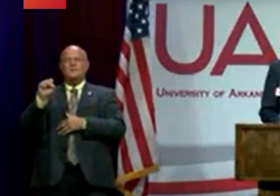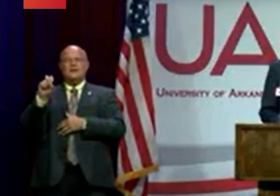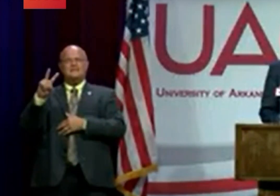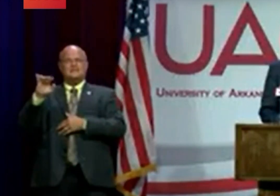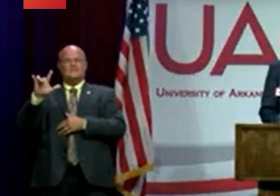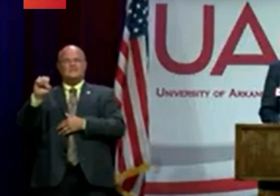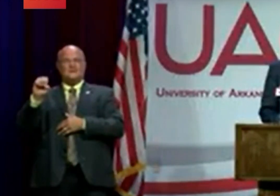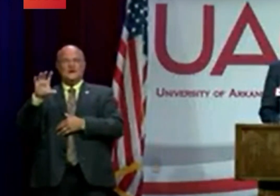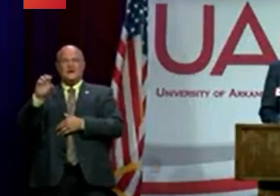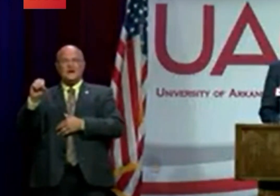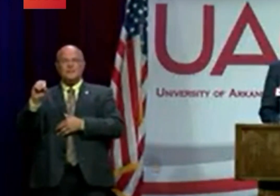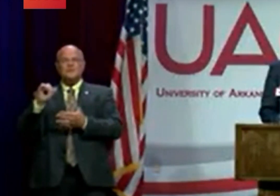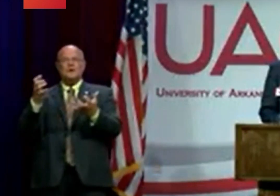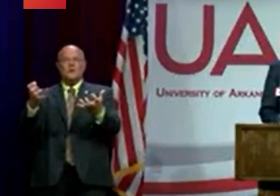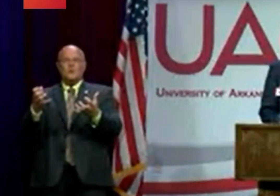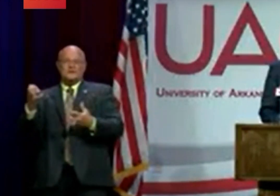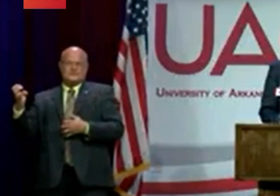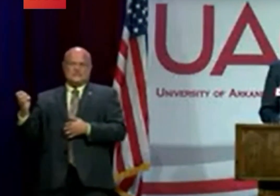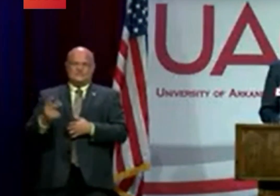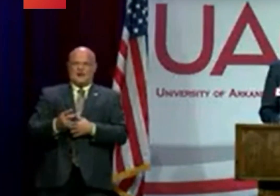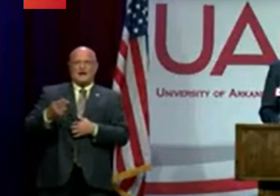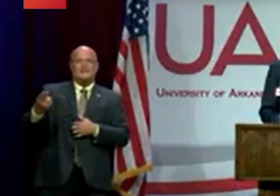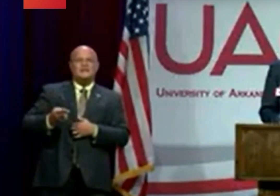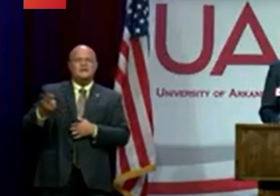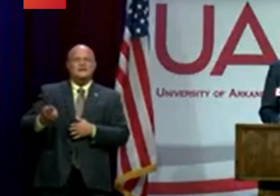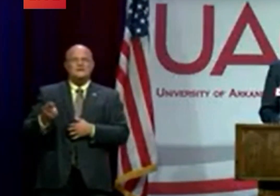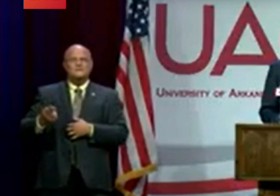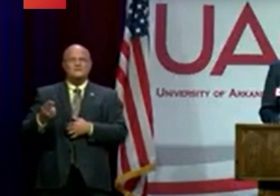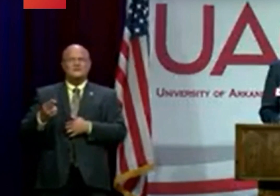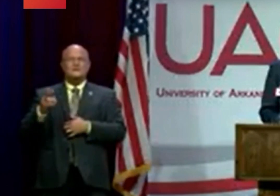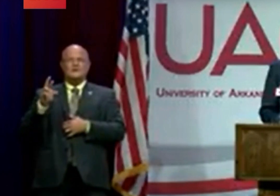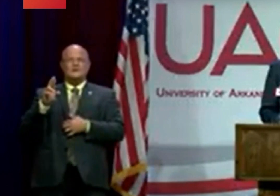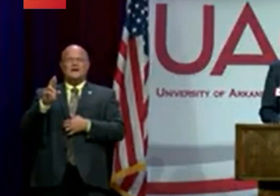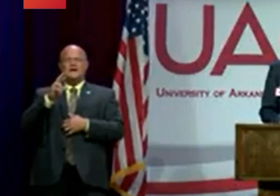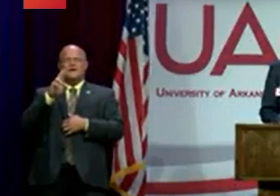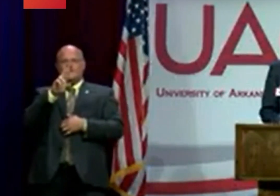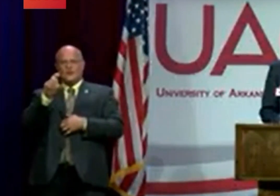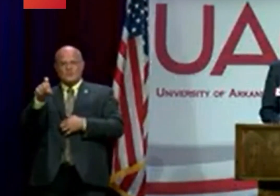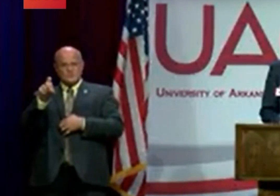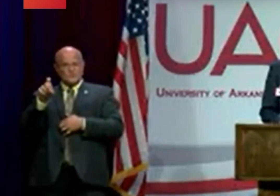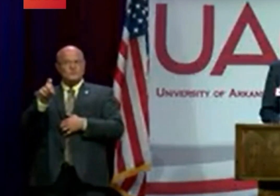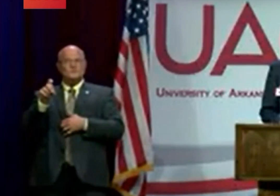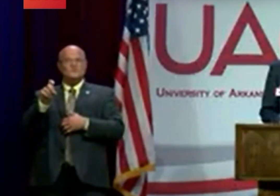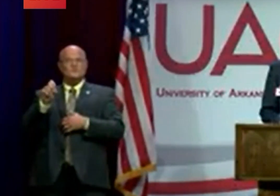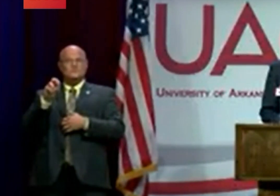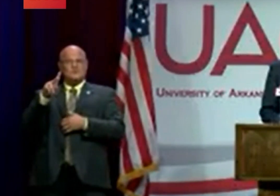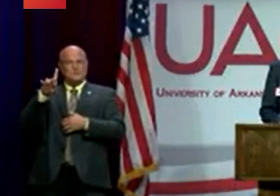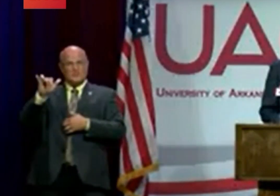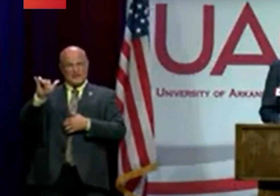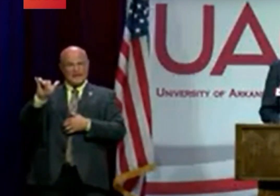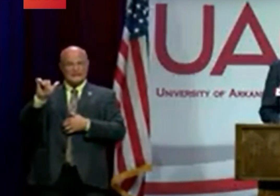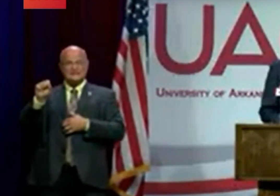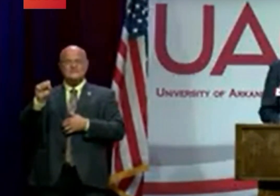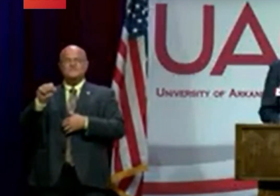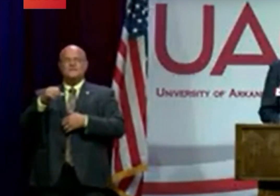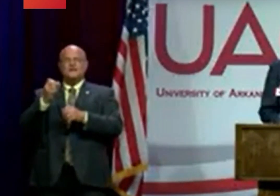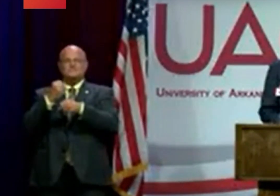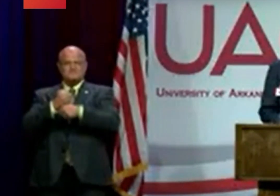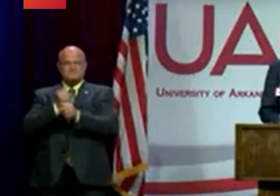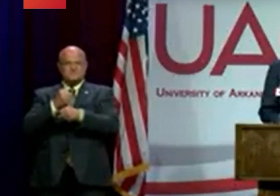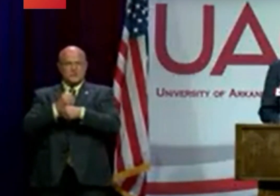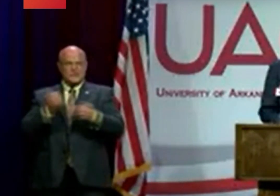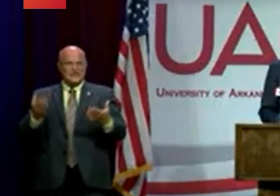to get back into their history of pharmaceutical supply chain